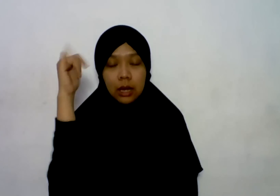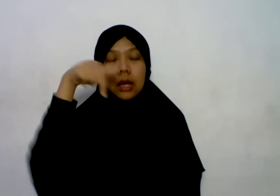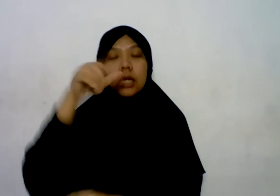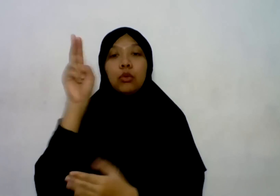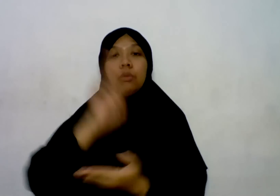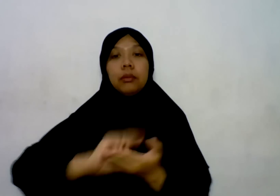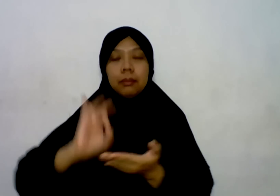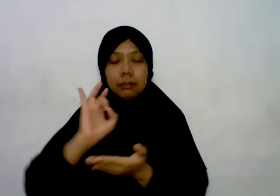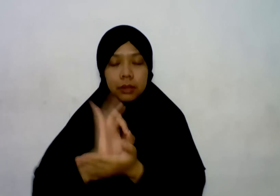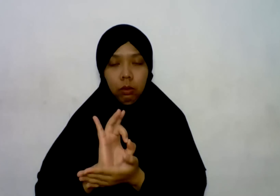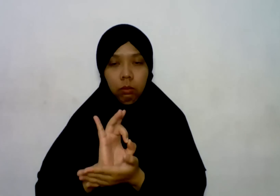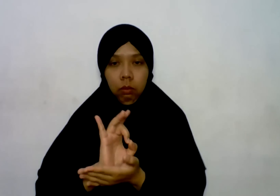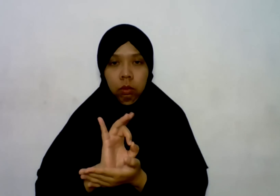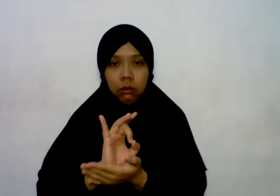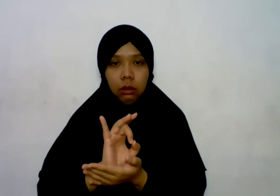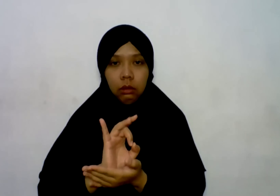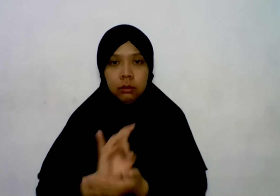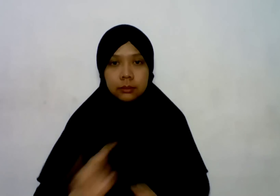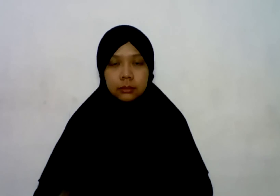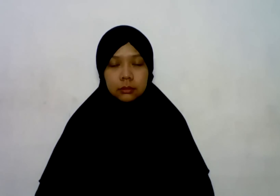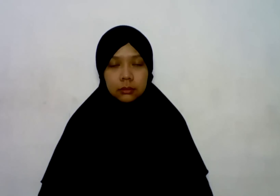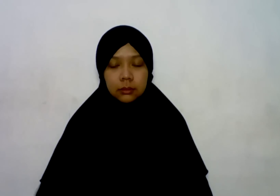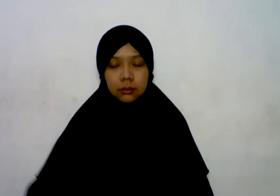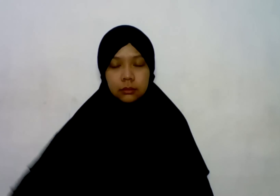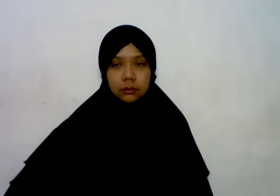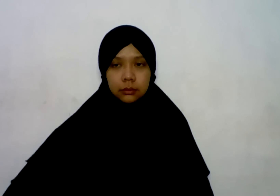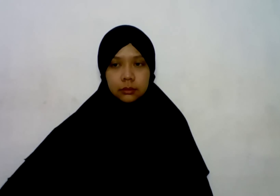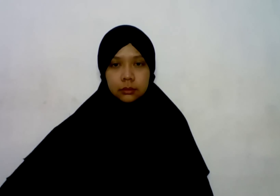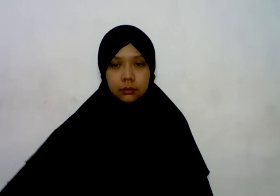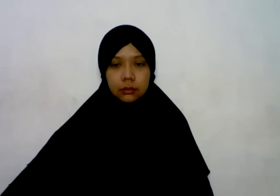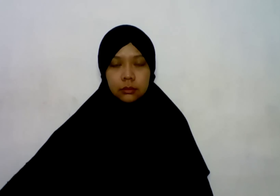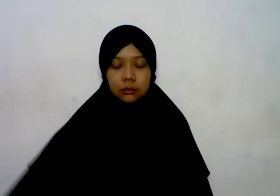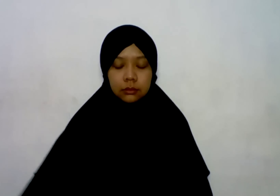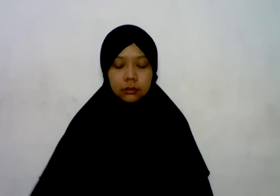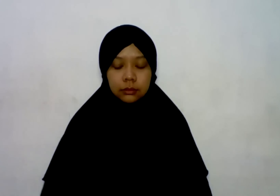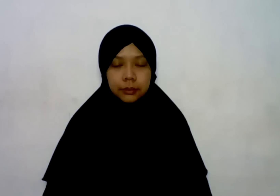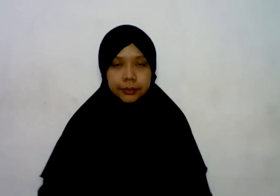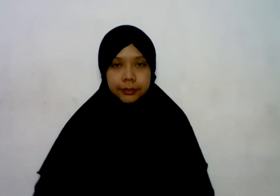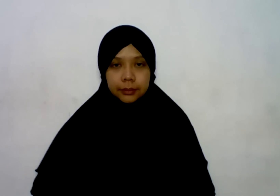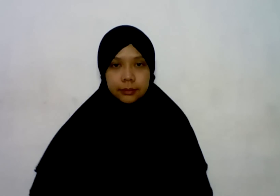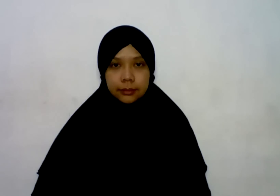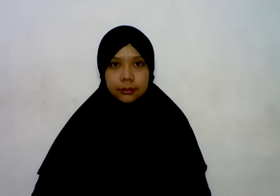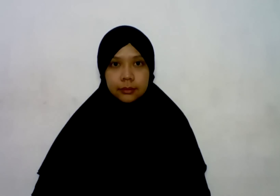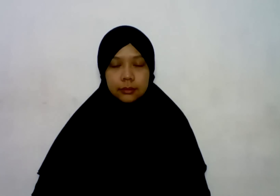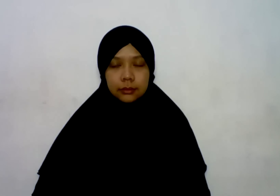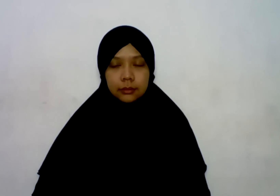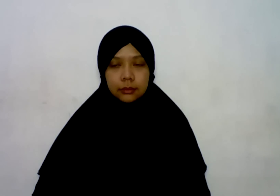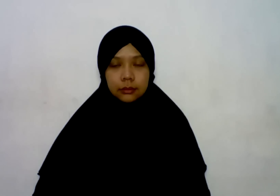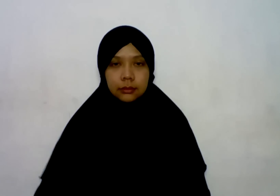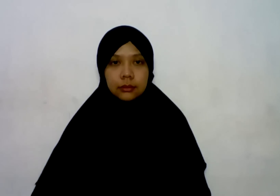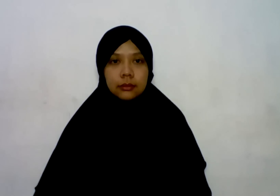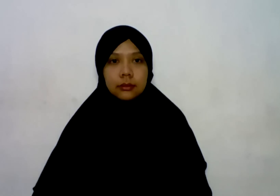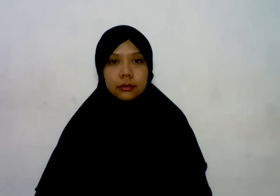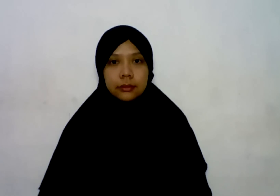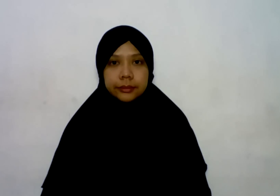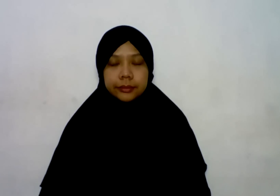2011, we initiate the inclusive and also have a quota for people with disabilities to get involved in our education in our university.